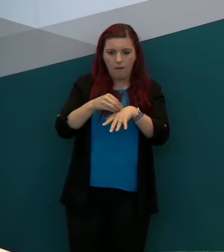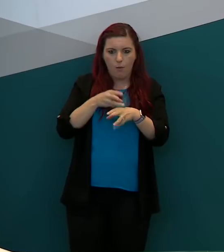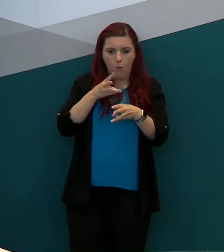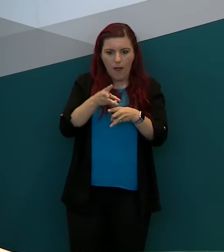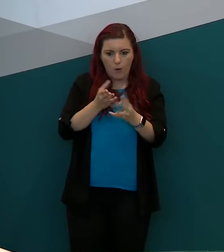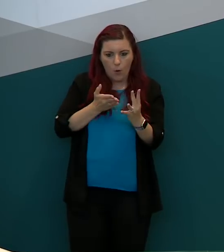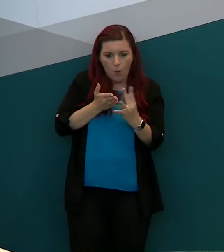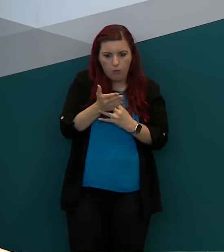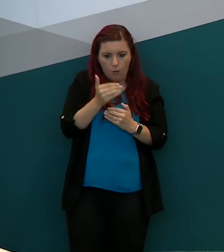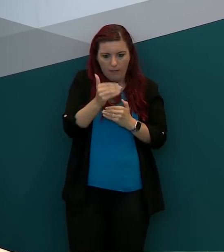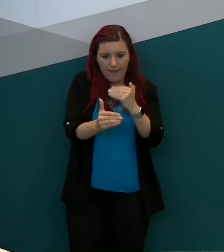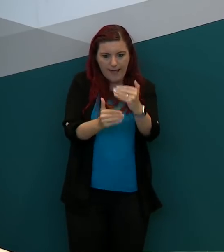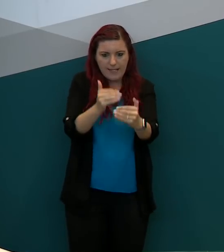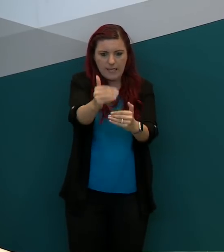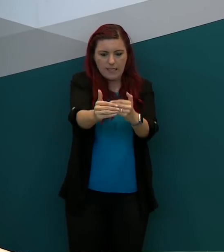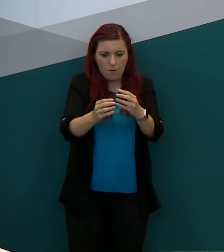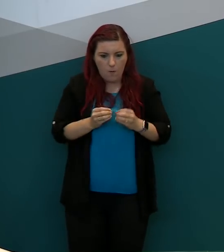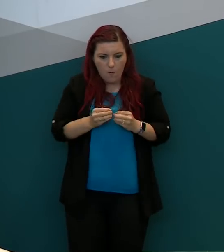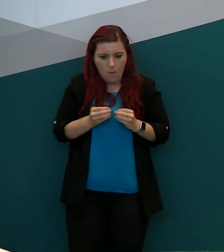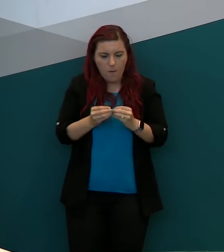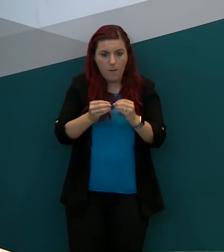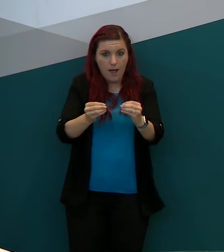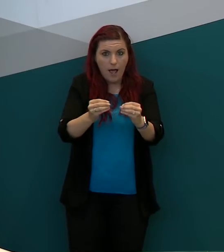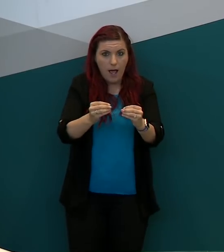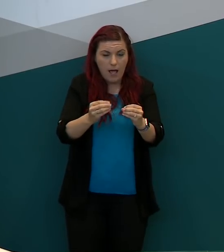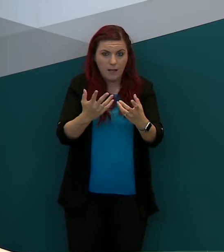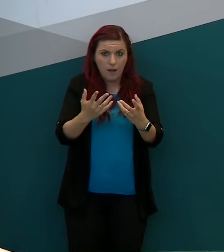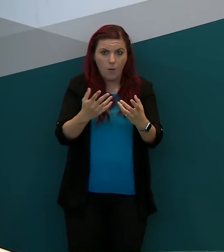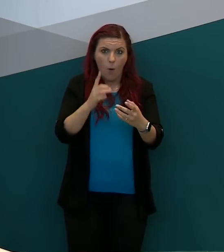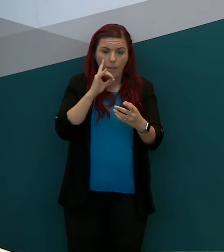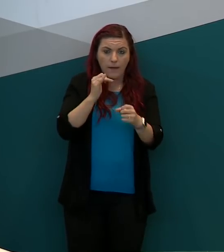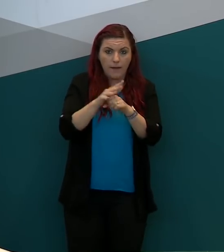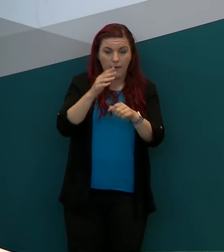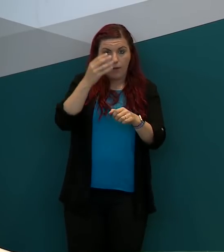of restrictions, as hopefully the public stays with us and stays